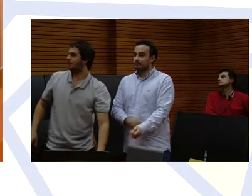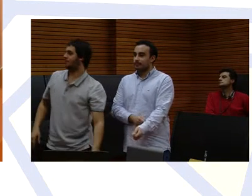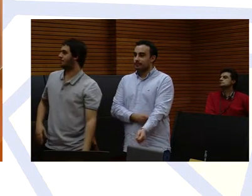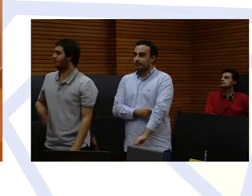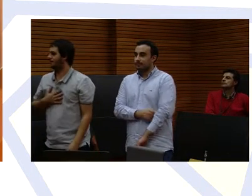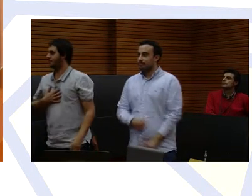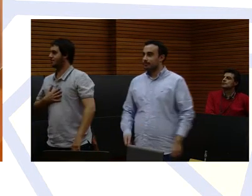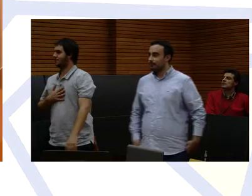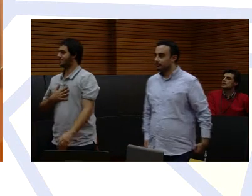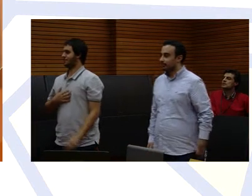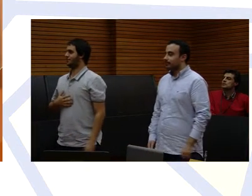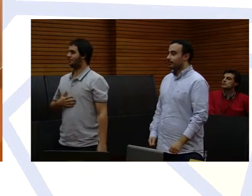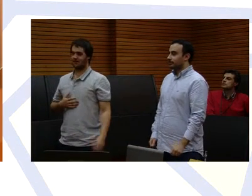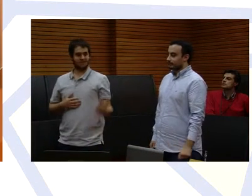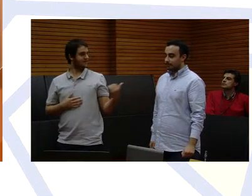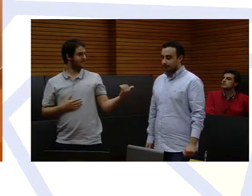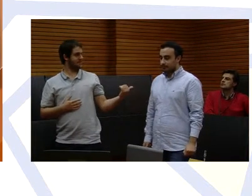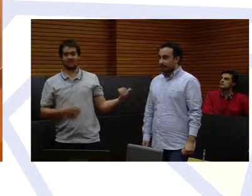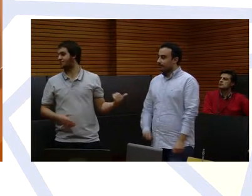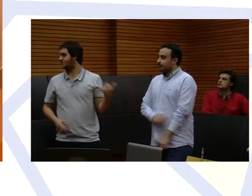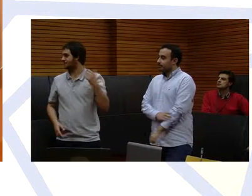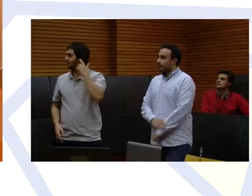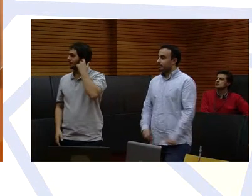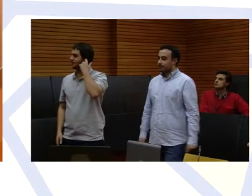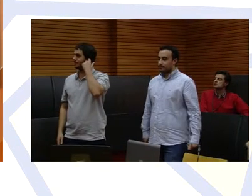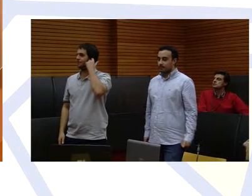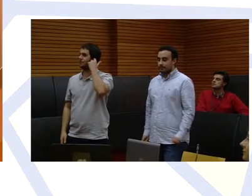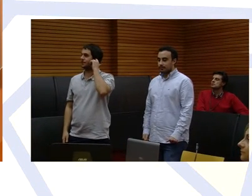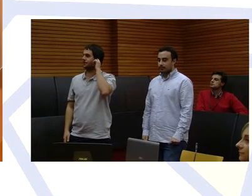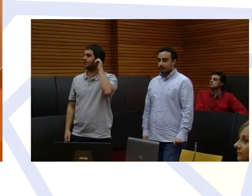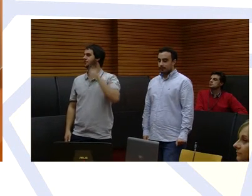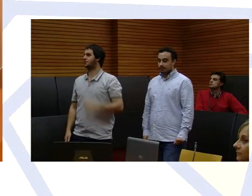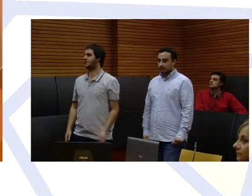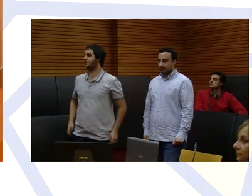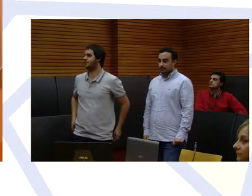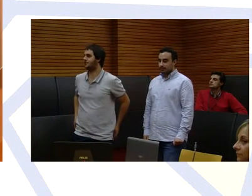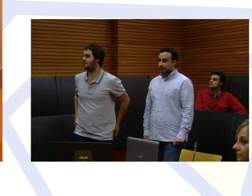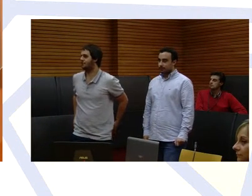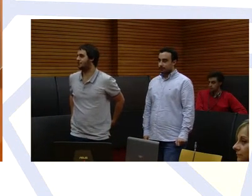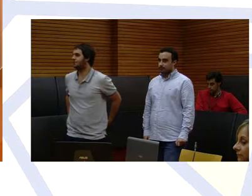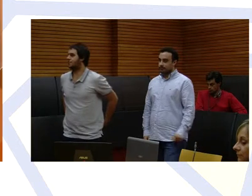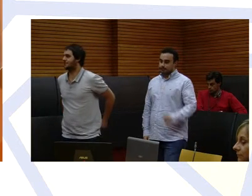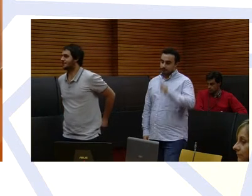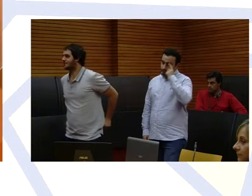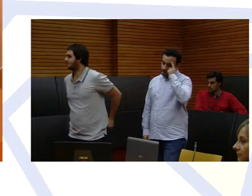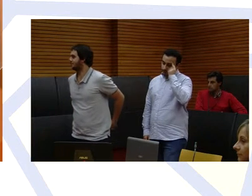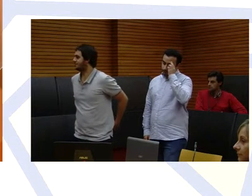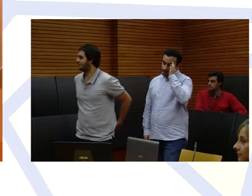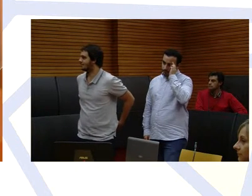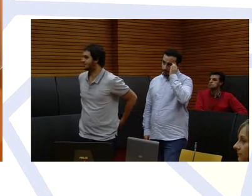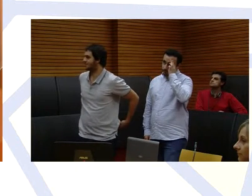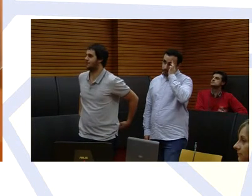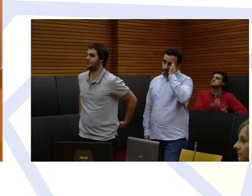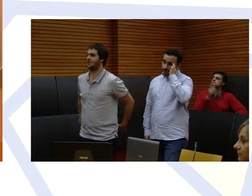Hello, my name is Jorge Lopes, this is Marcelo Norberto, and we are going to talk about VirtualSign